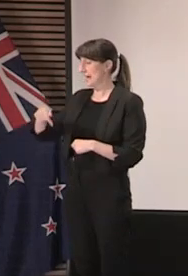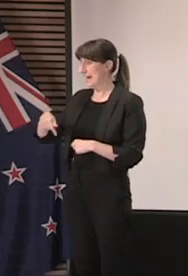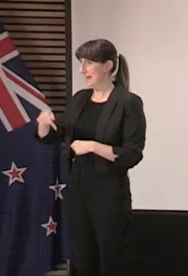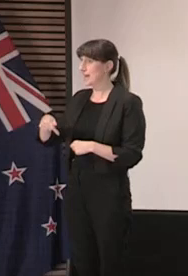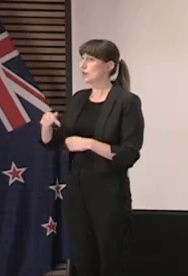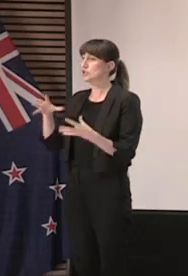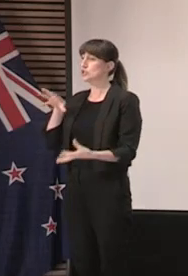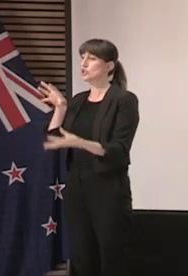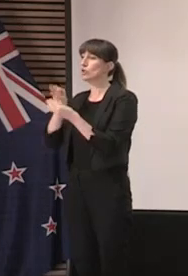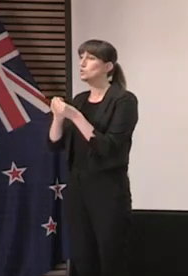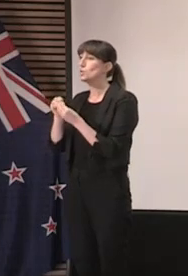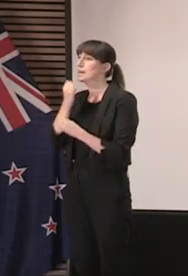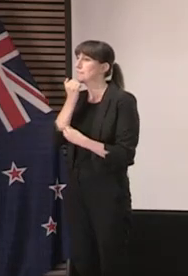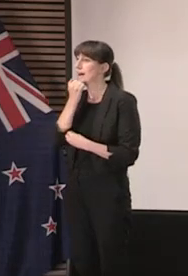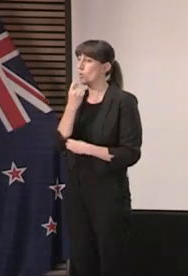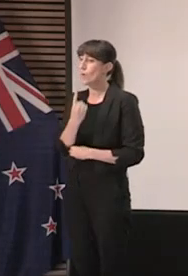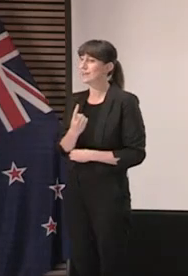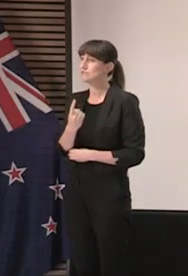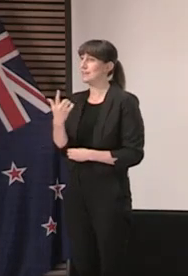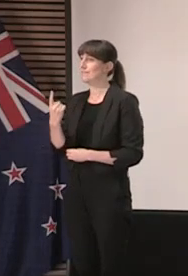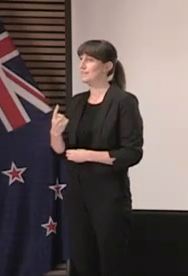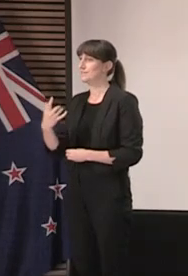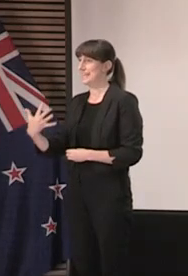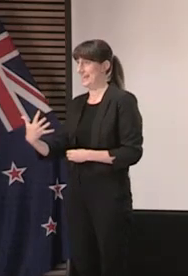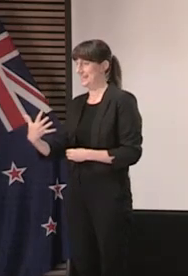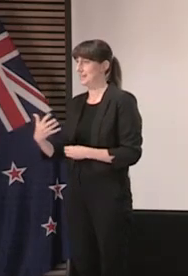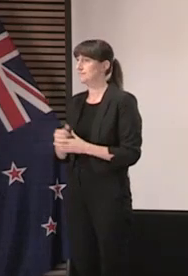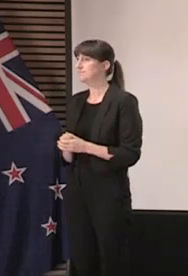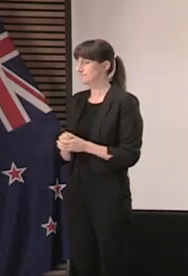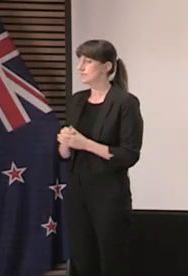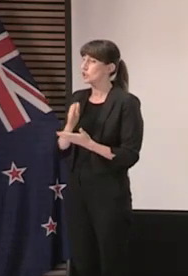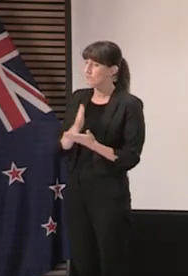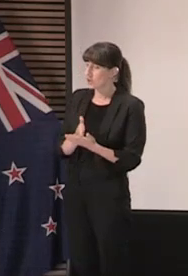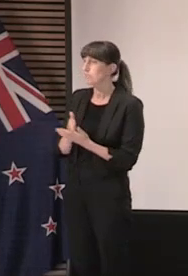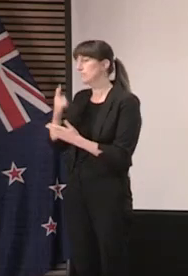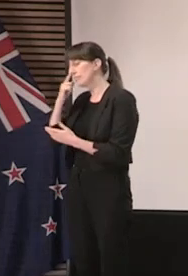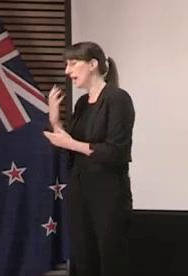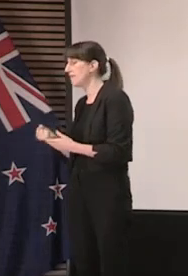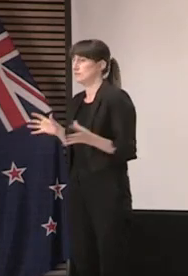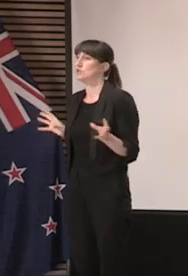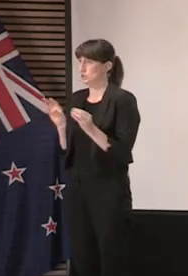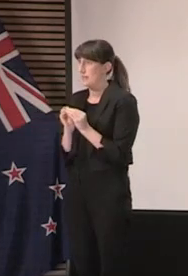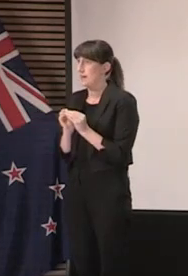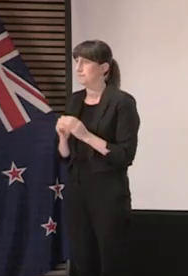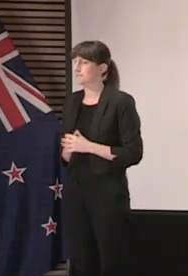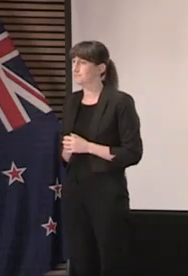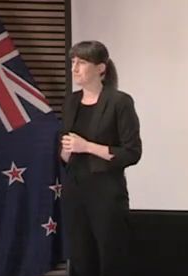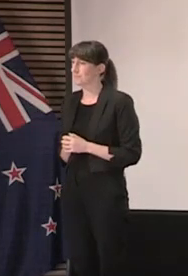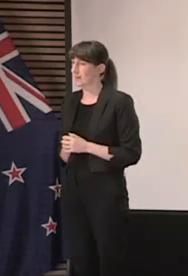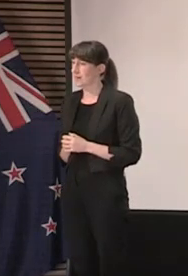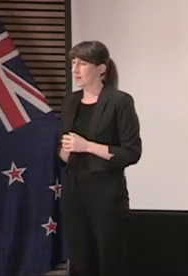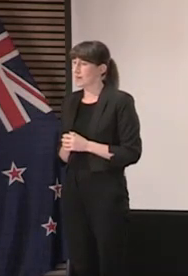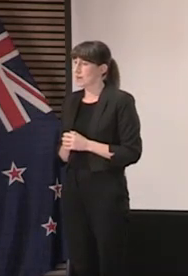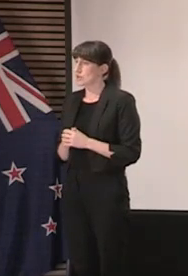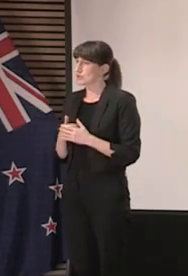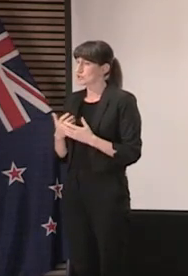is 115, which is 8% of total confirmed and probable cases. What I can say from that analysis is that there